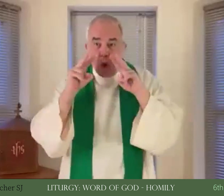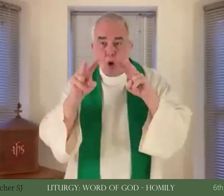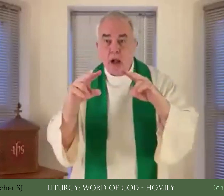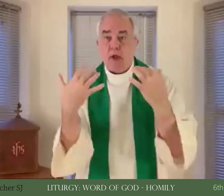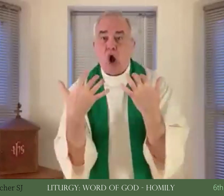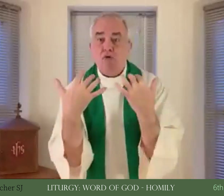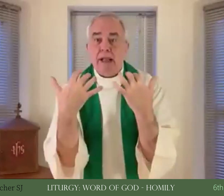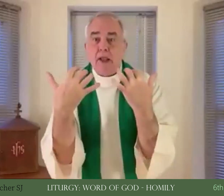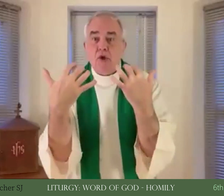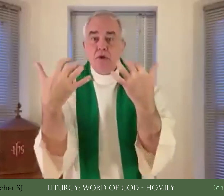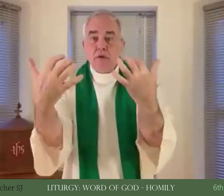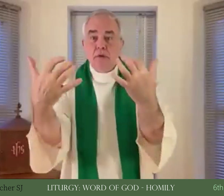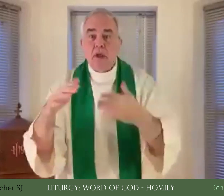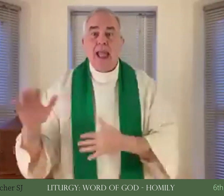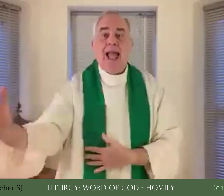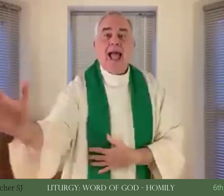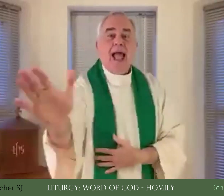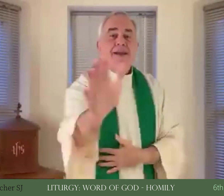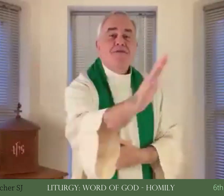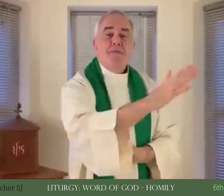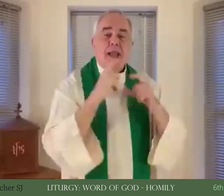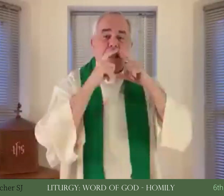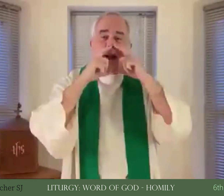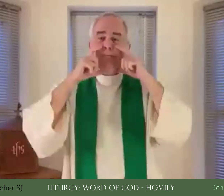look at the congregation. Everybody,